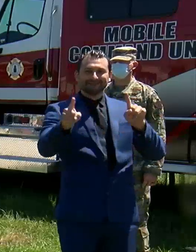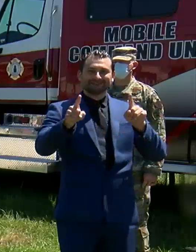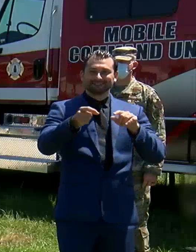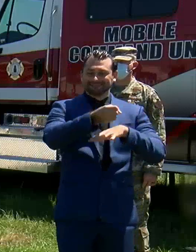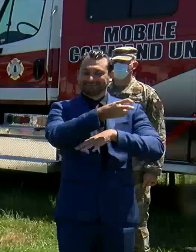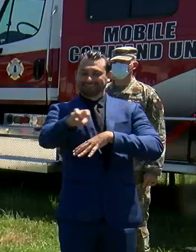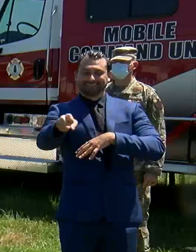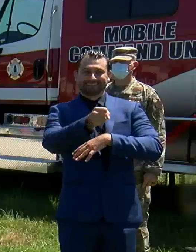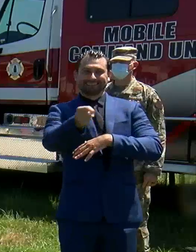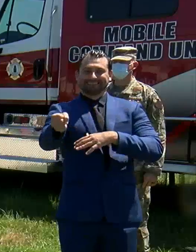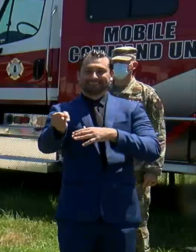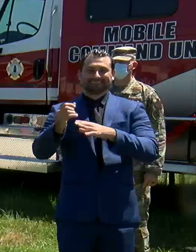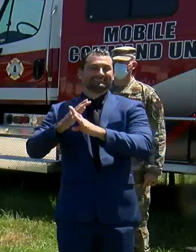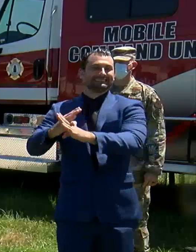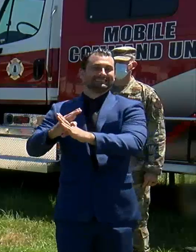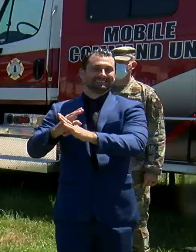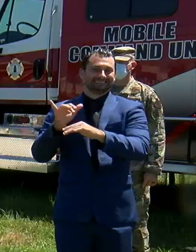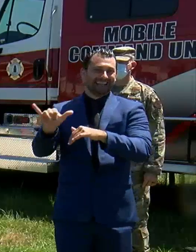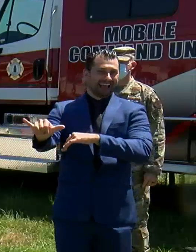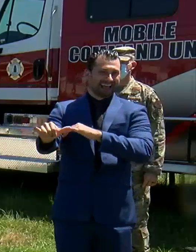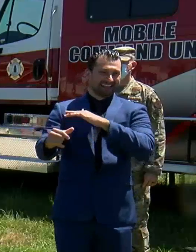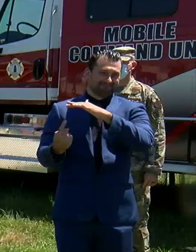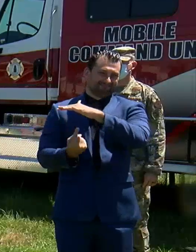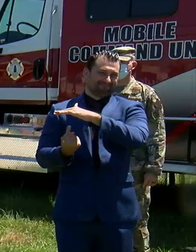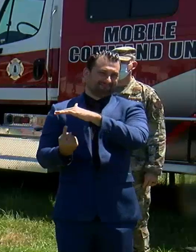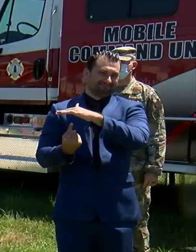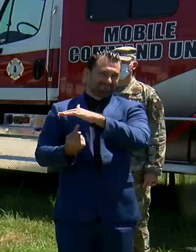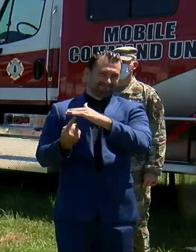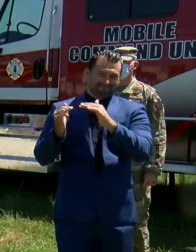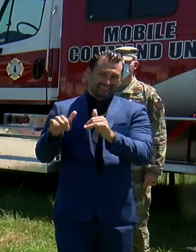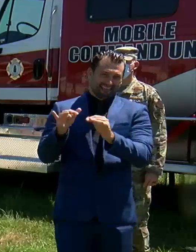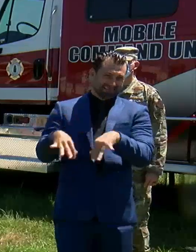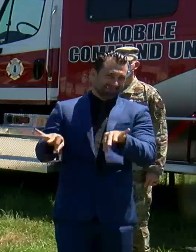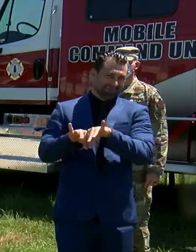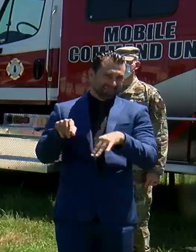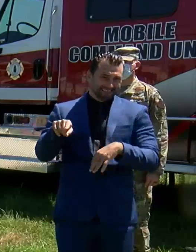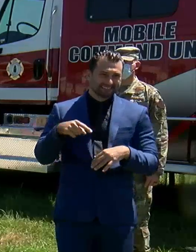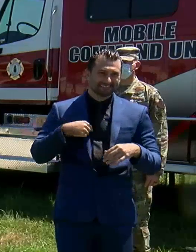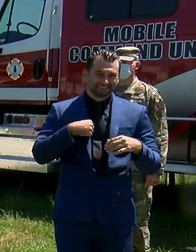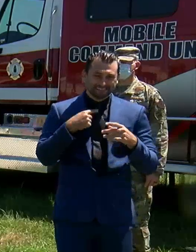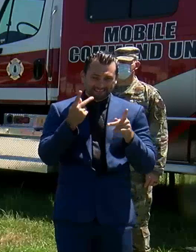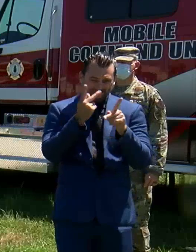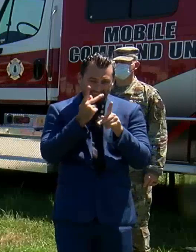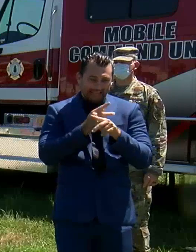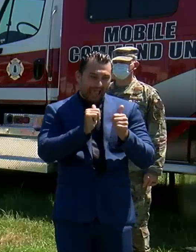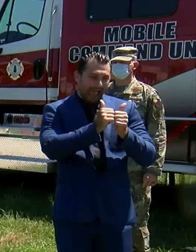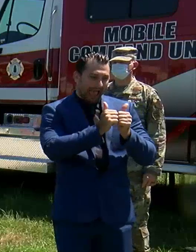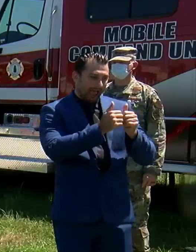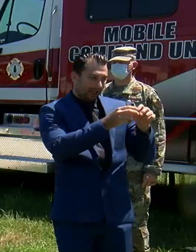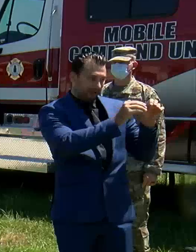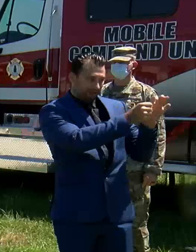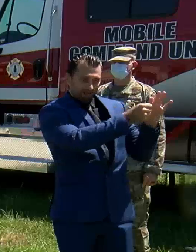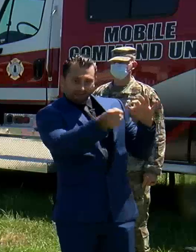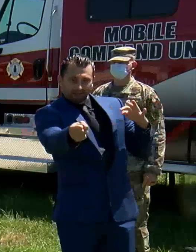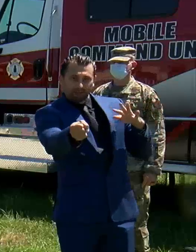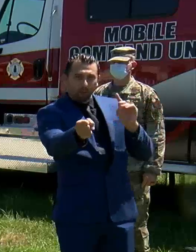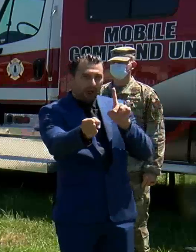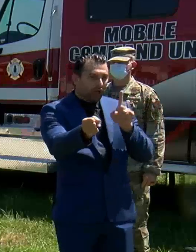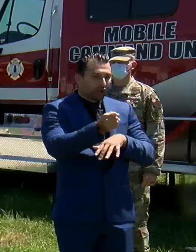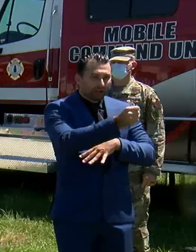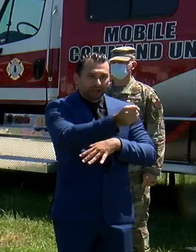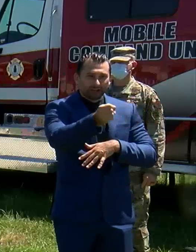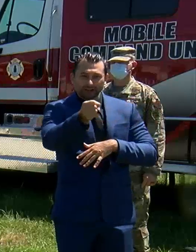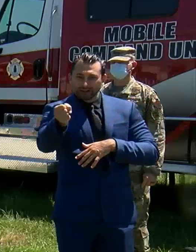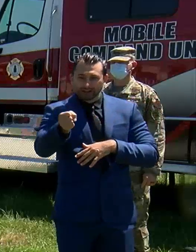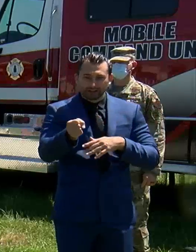will be assisting the facilities with the implementation of the transfer directive. Again, a lot of folks, this is kind of how the practice has